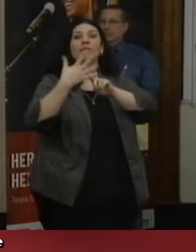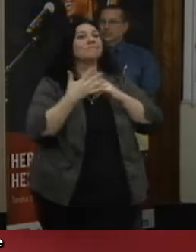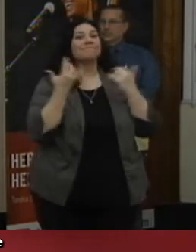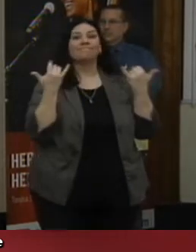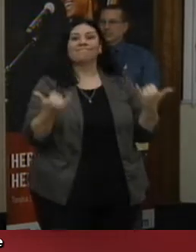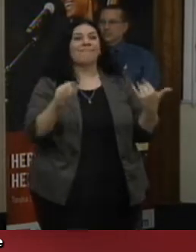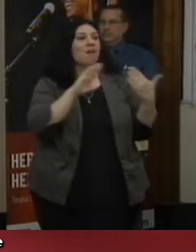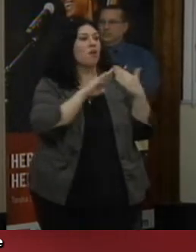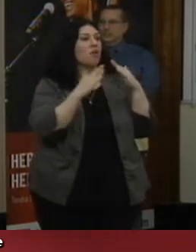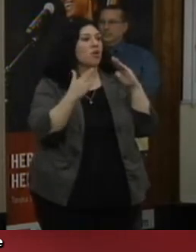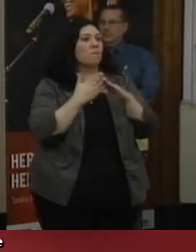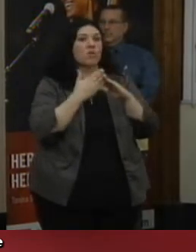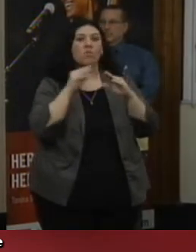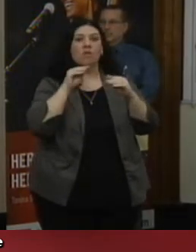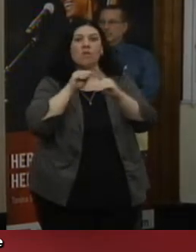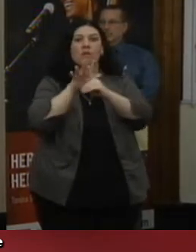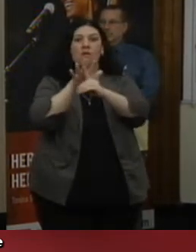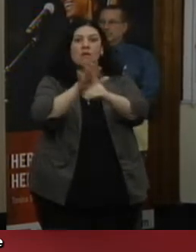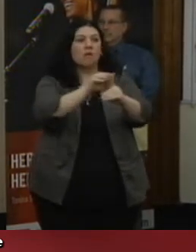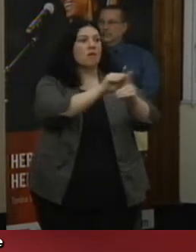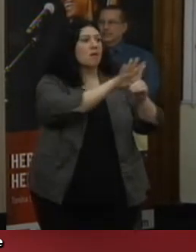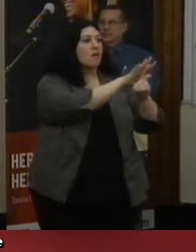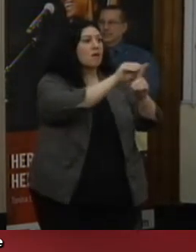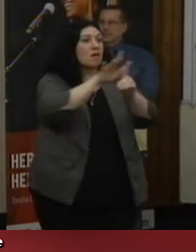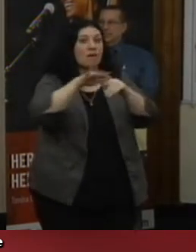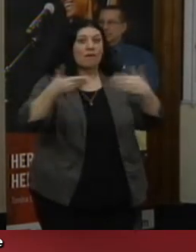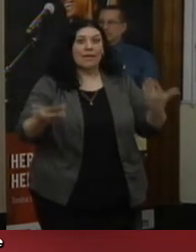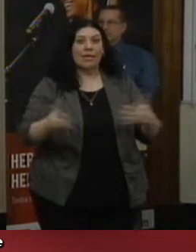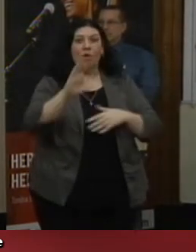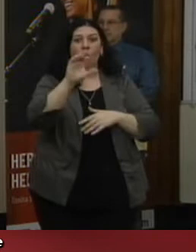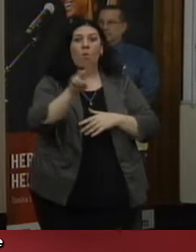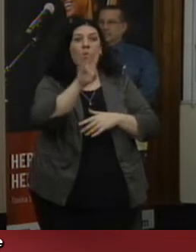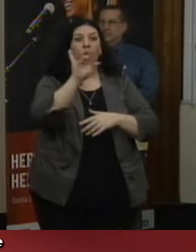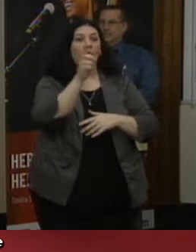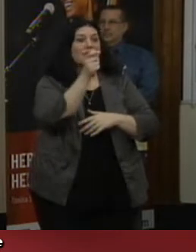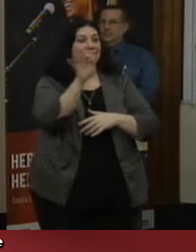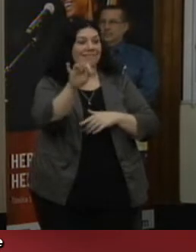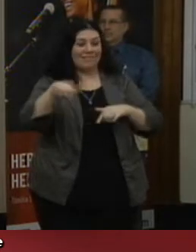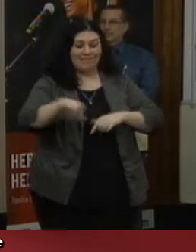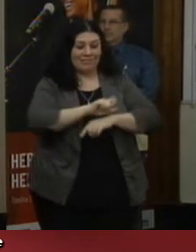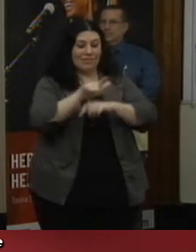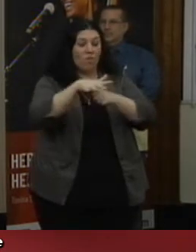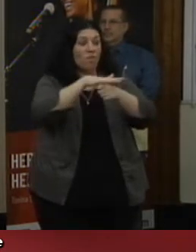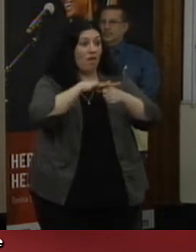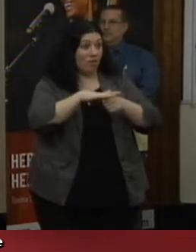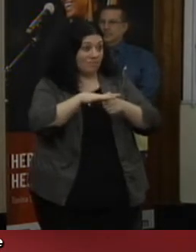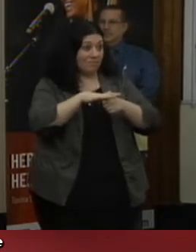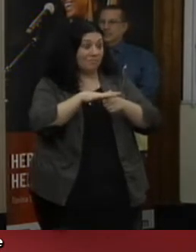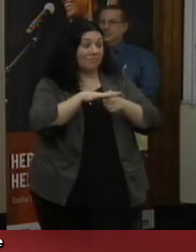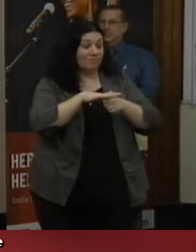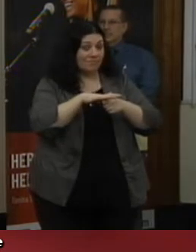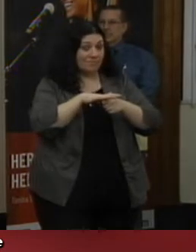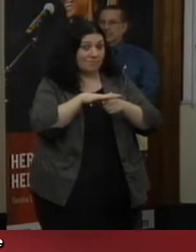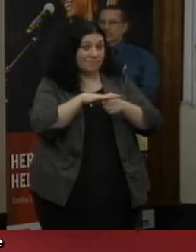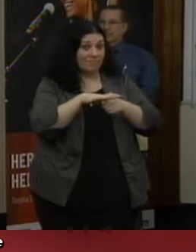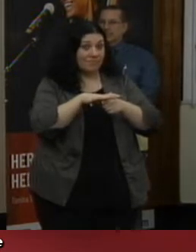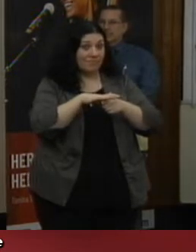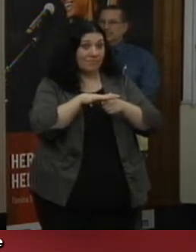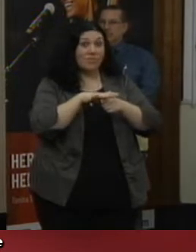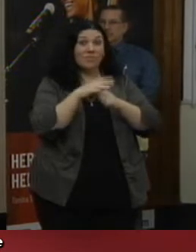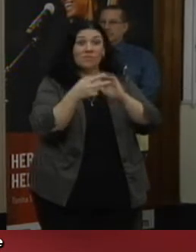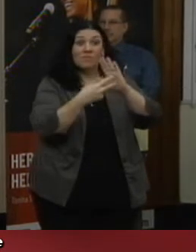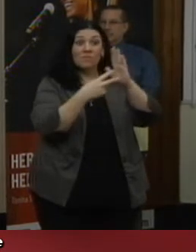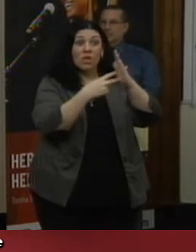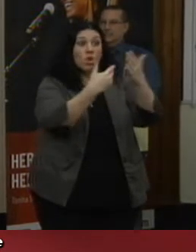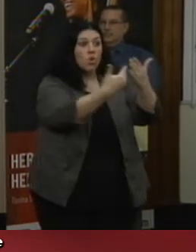of the COVID-19 virus in the St. Louis region. That means that we have reached the point where new